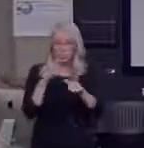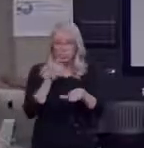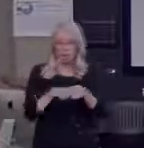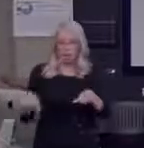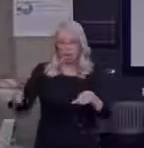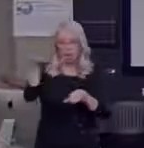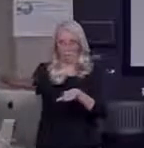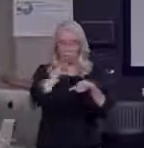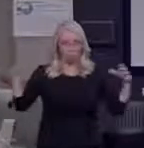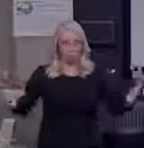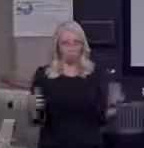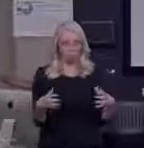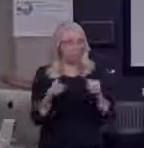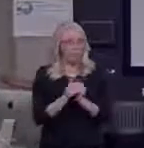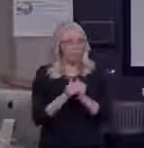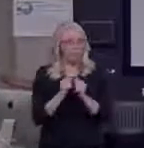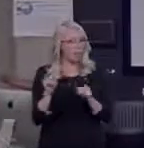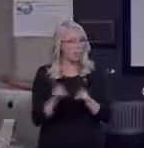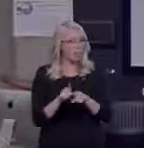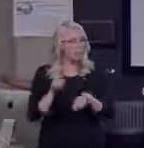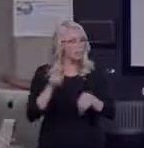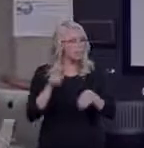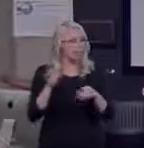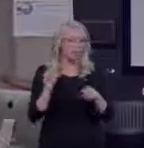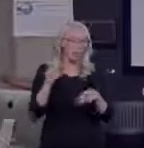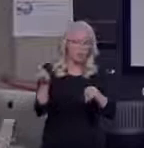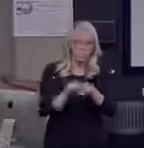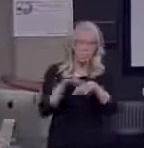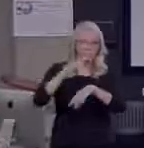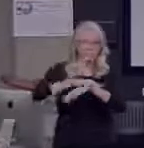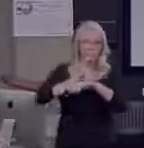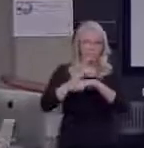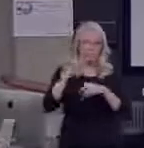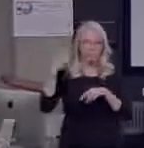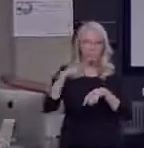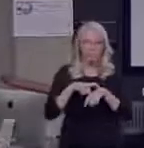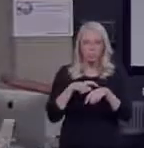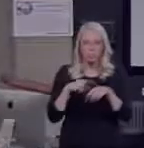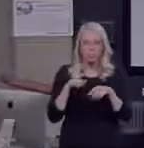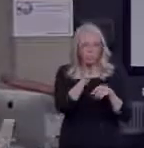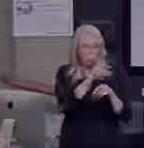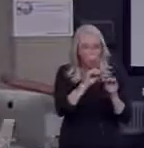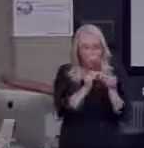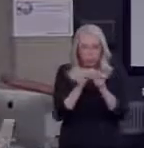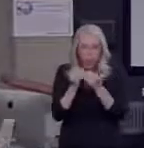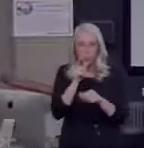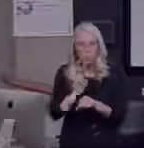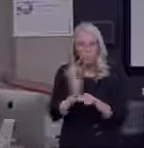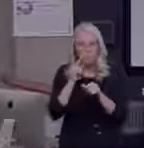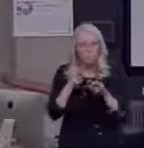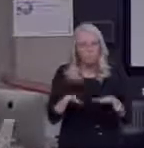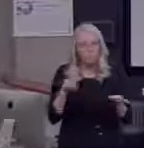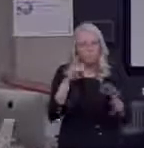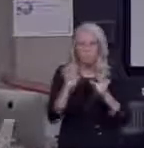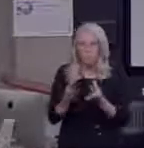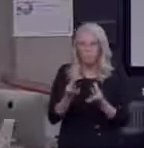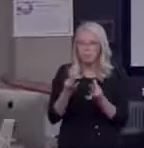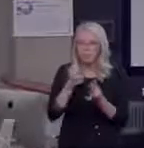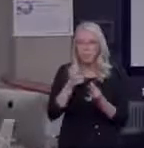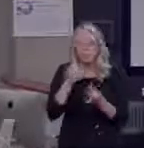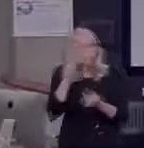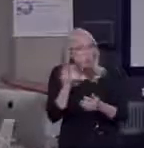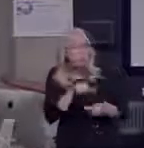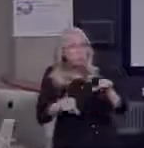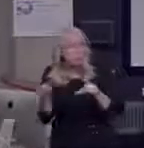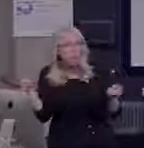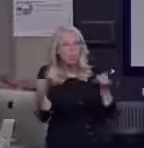together. It was unbelievable. Amazing, right? Unbelievable. That organizations are working for children and families that didn't know each